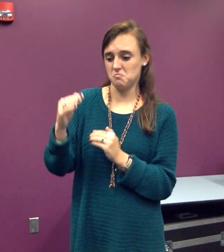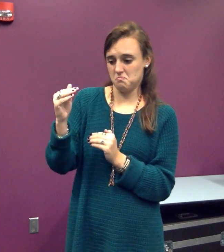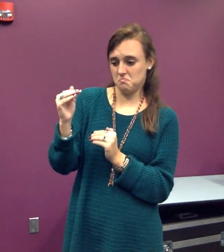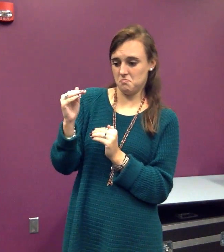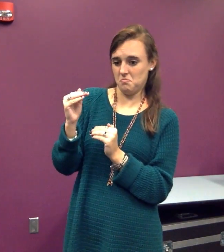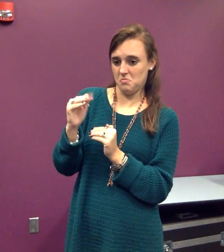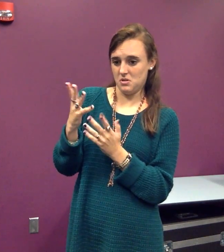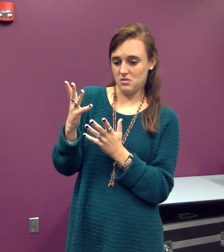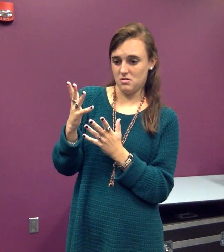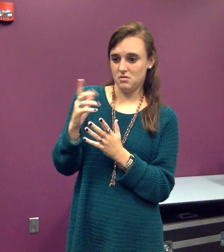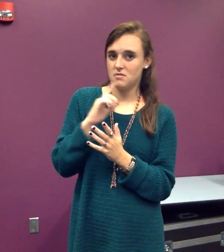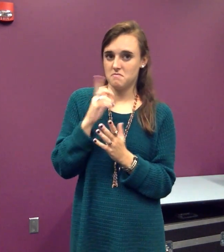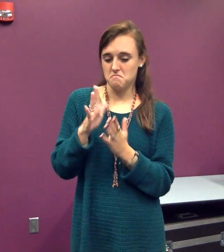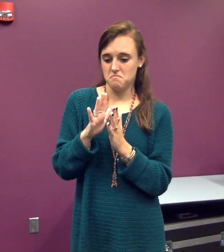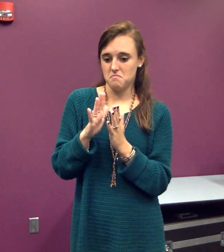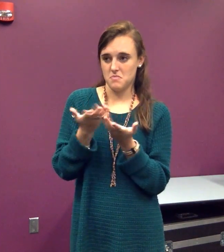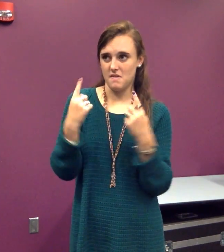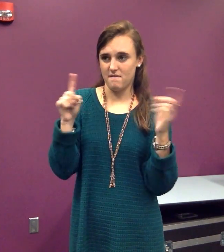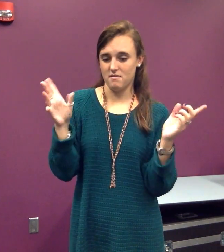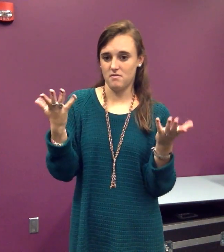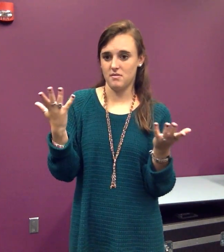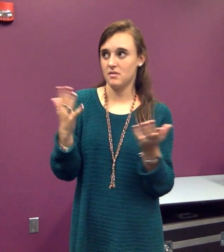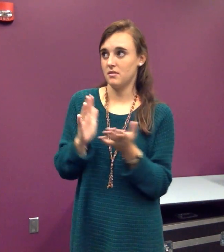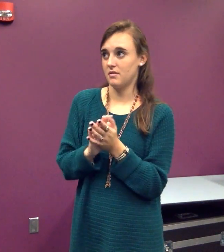Why? He's farther away.